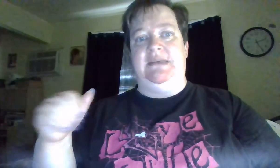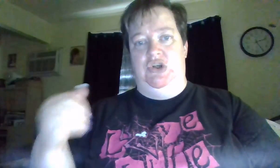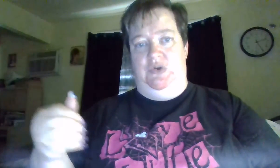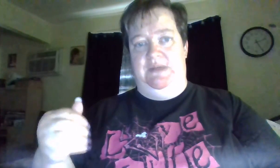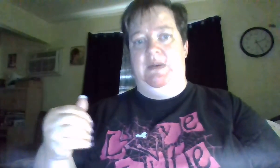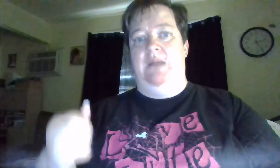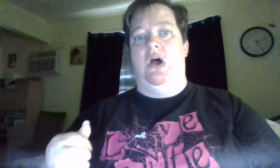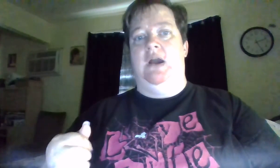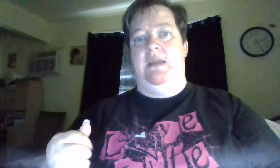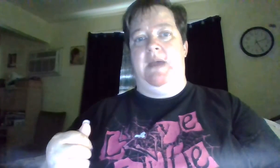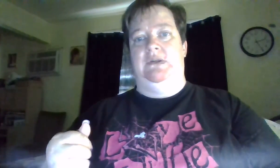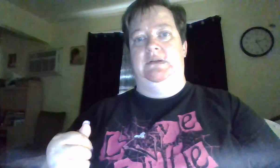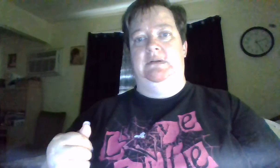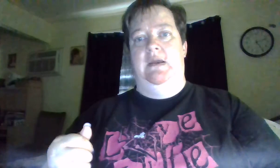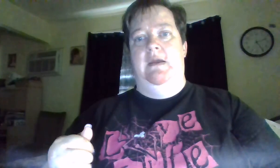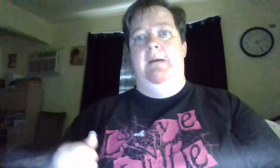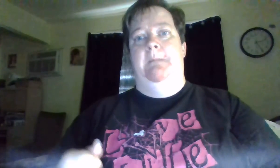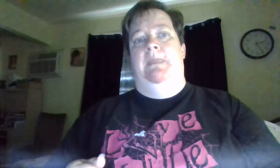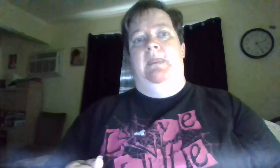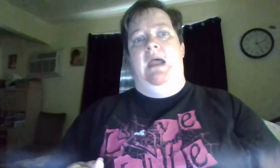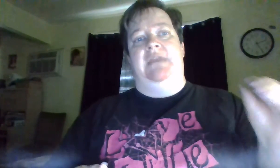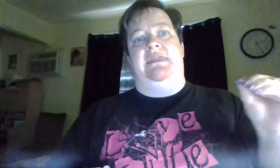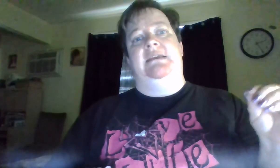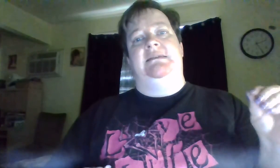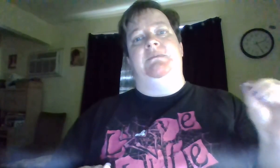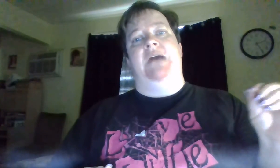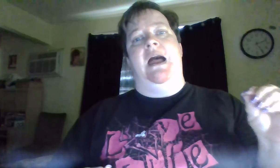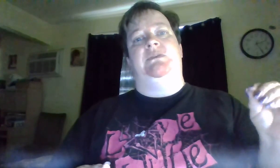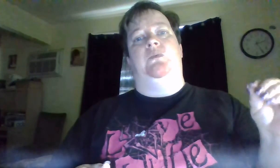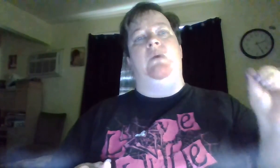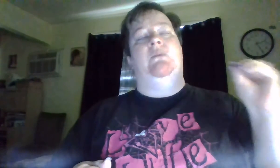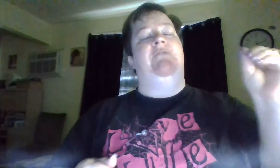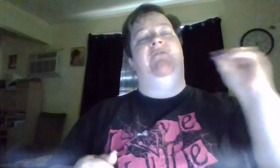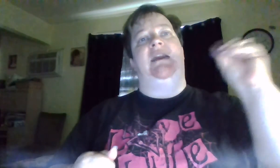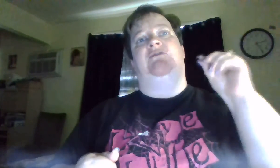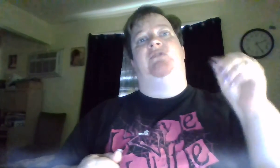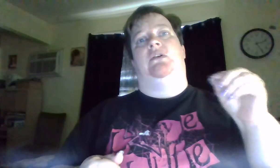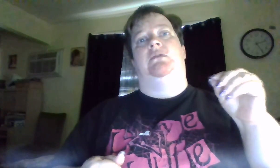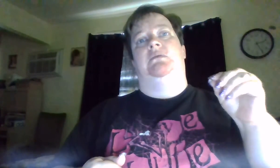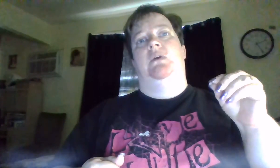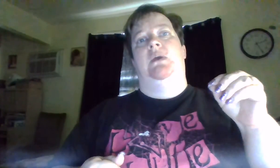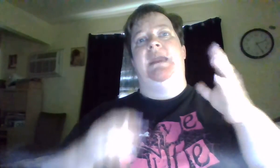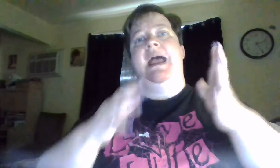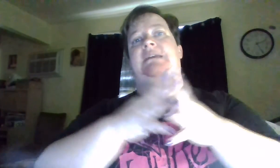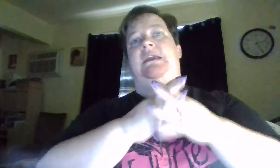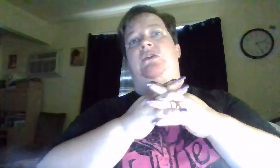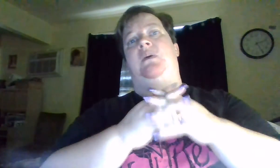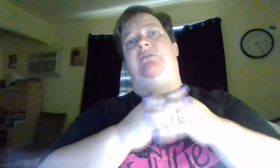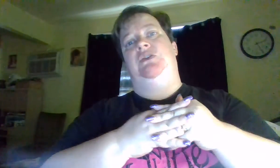and you'll see what I'm talking about. I think sometimes when we face fear, we act either one of two